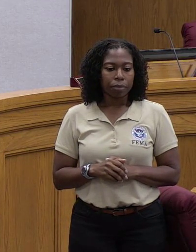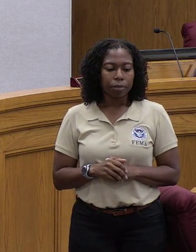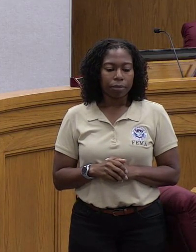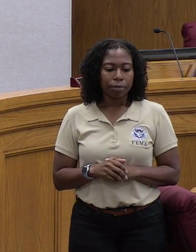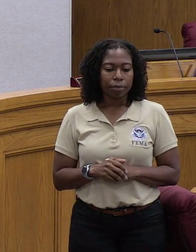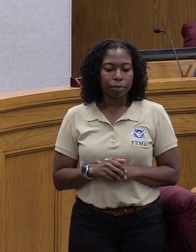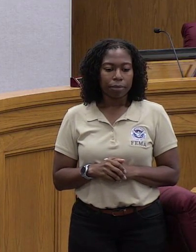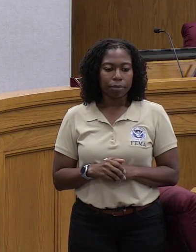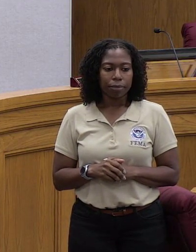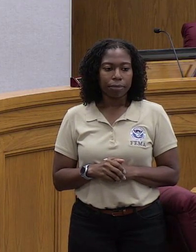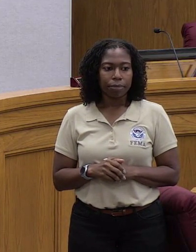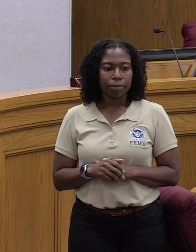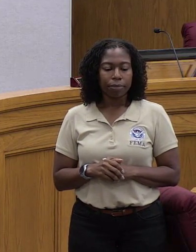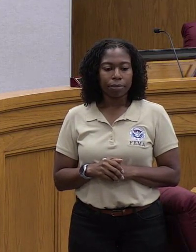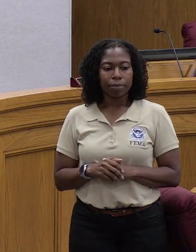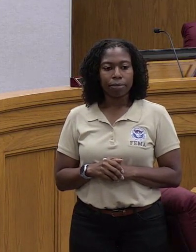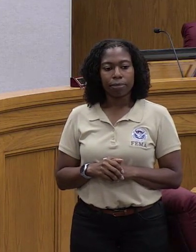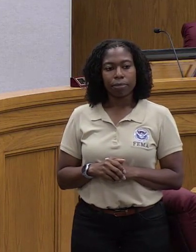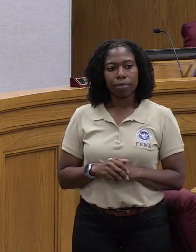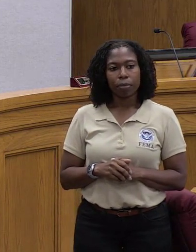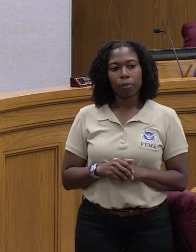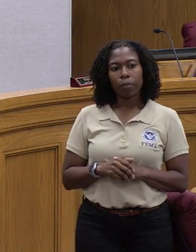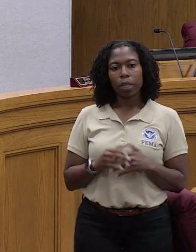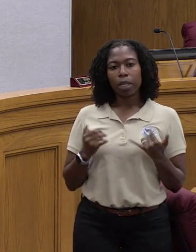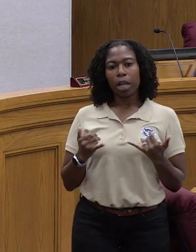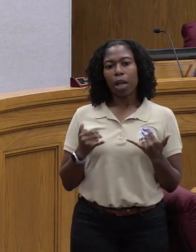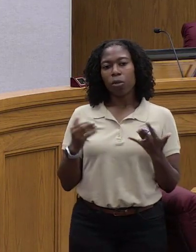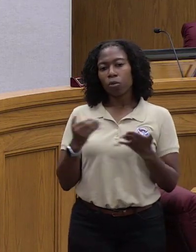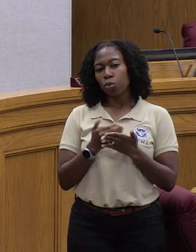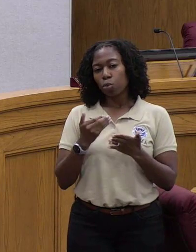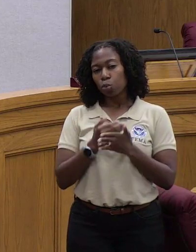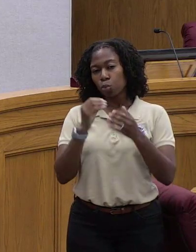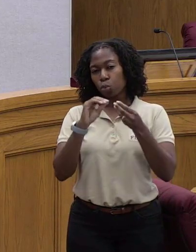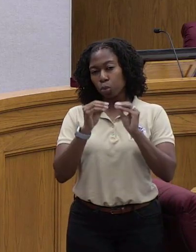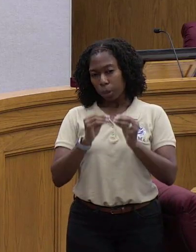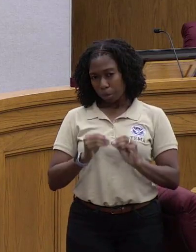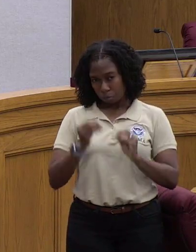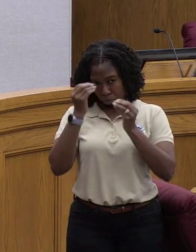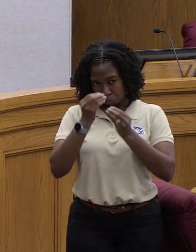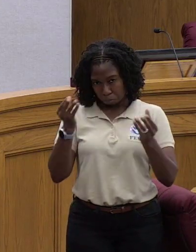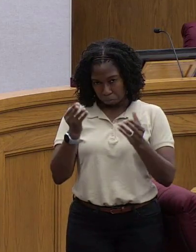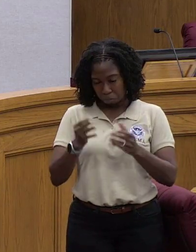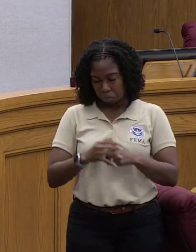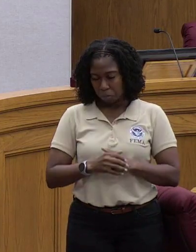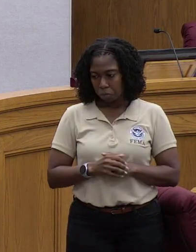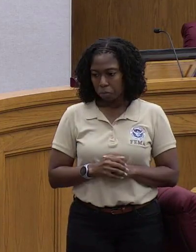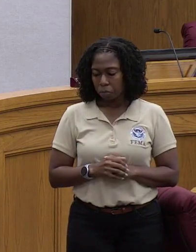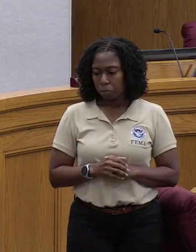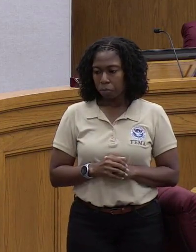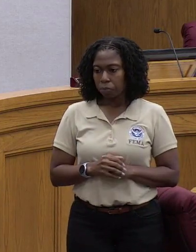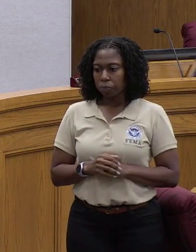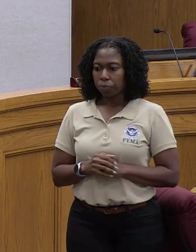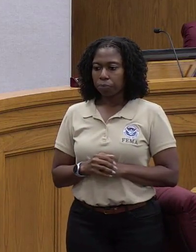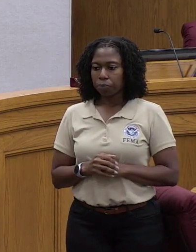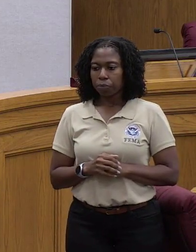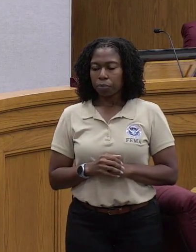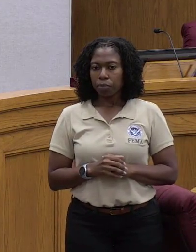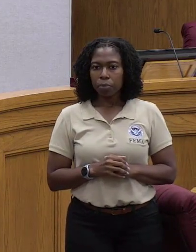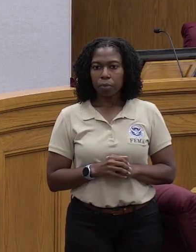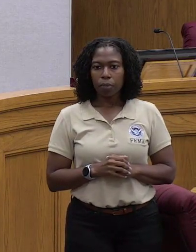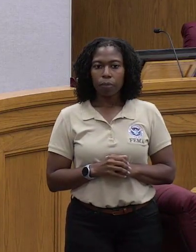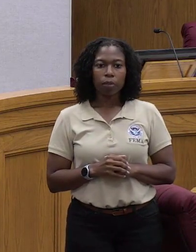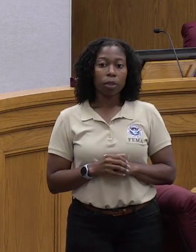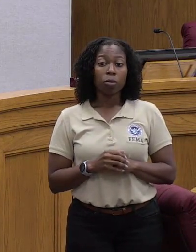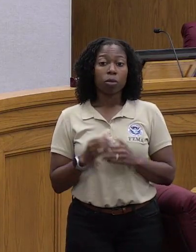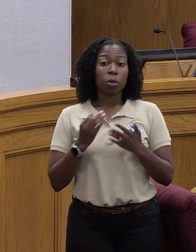I do want to update you on some of the numbers since our last report, which is